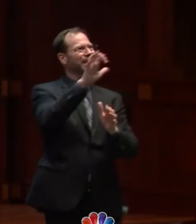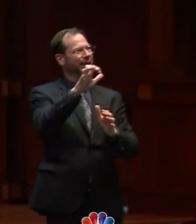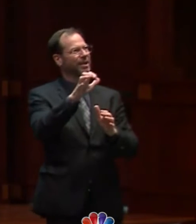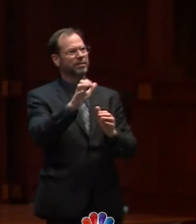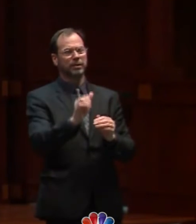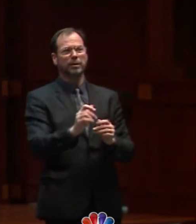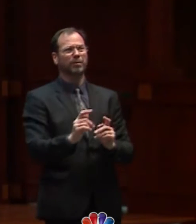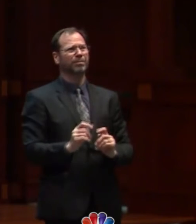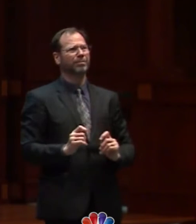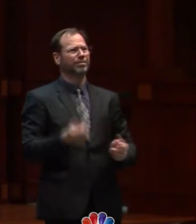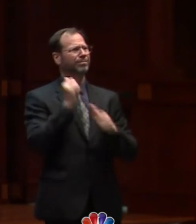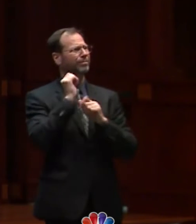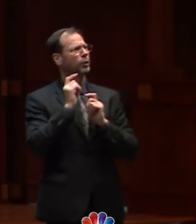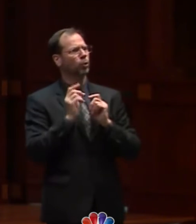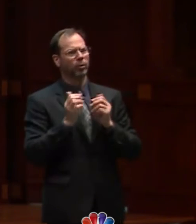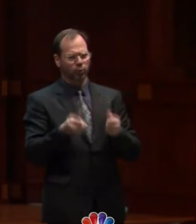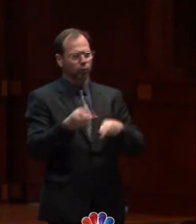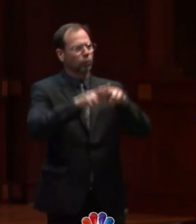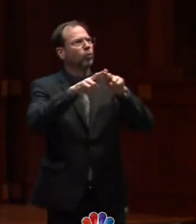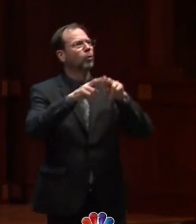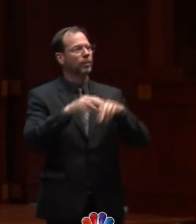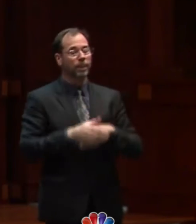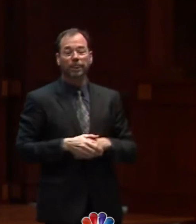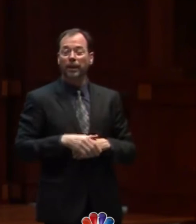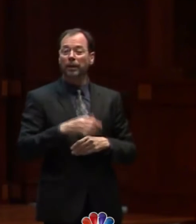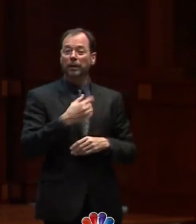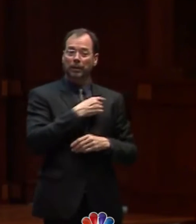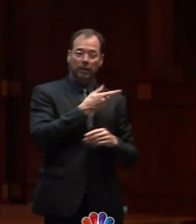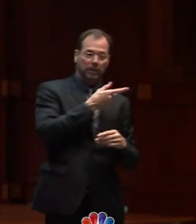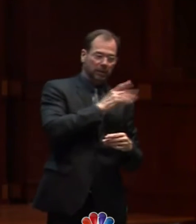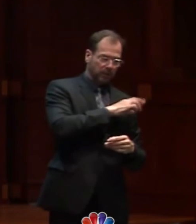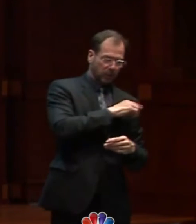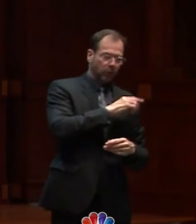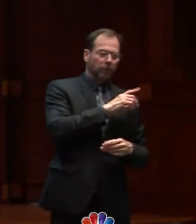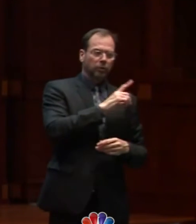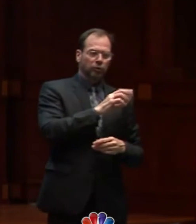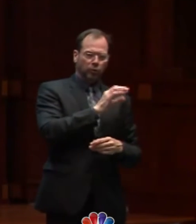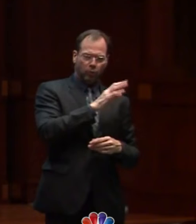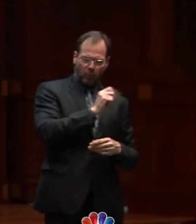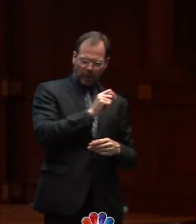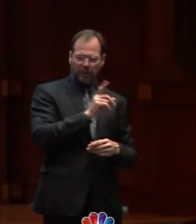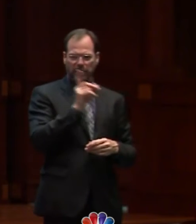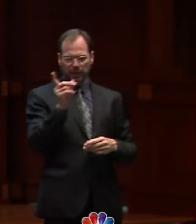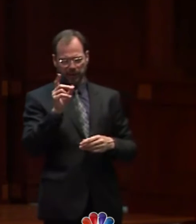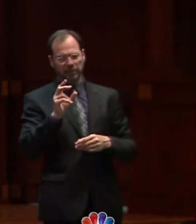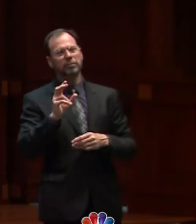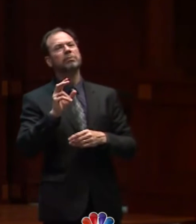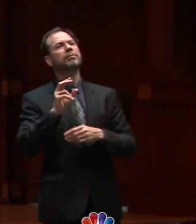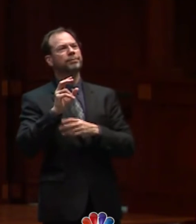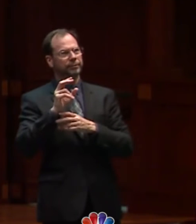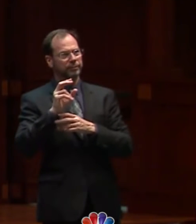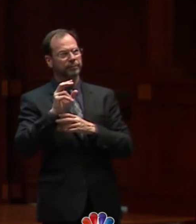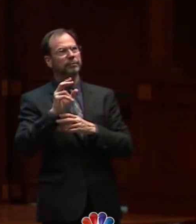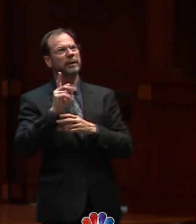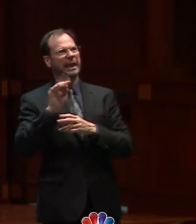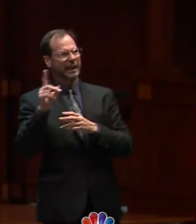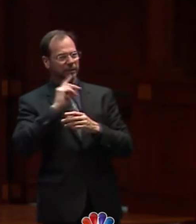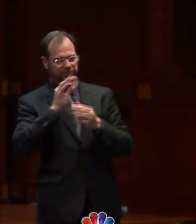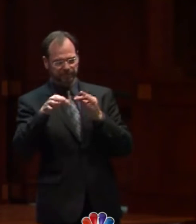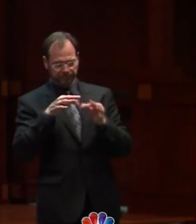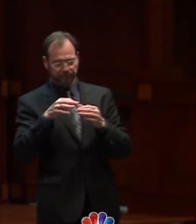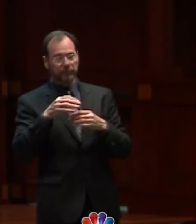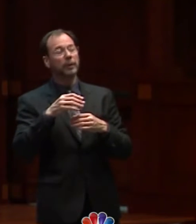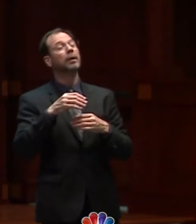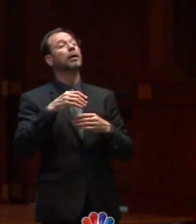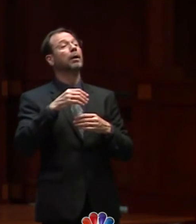almost immediately. What both Dr. Zerwas and Nim were talking about, and that is, as we speak, the United States